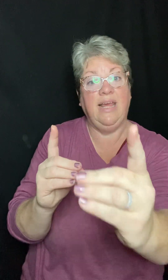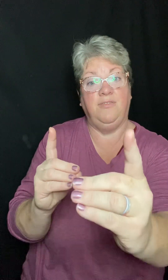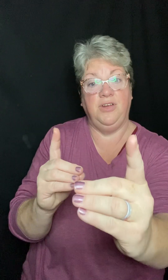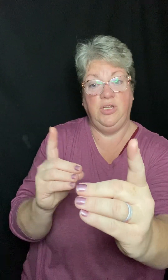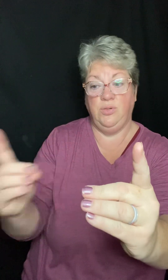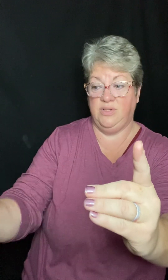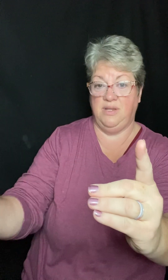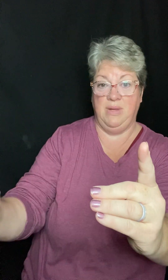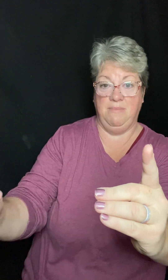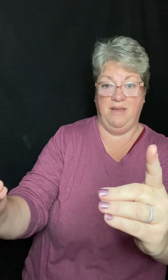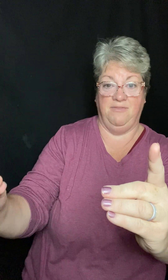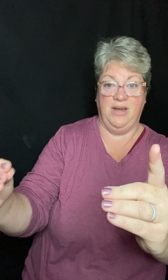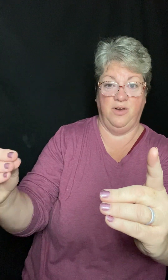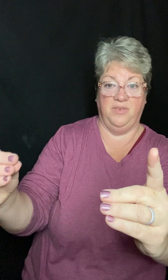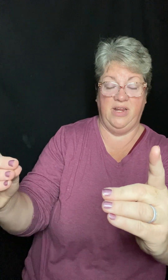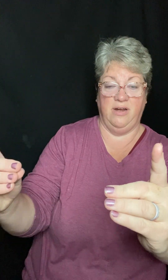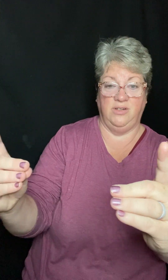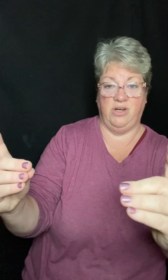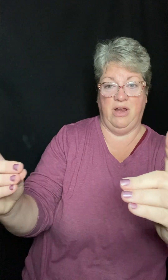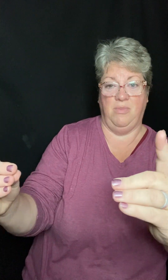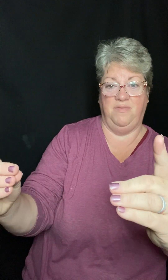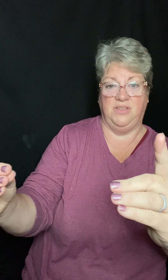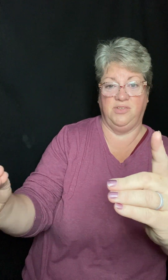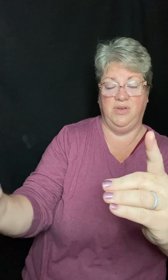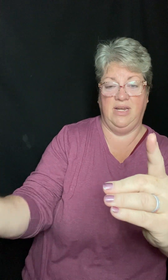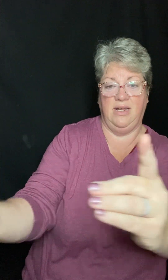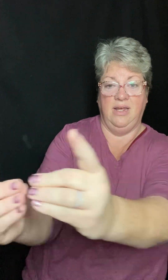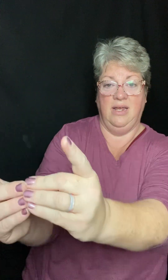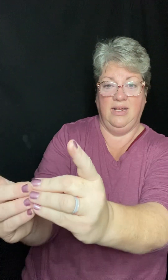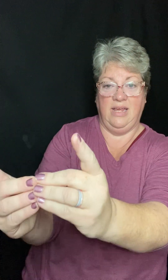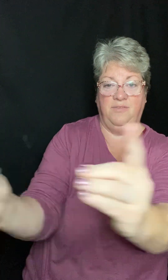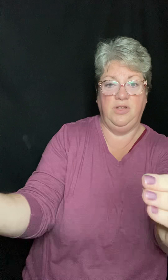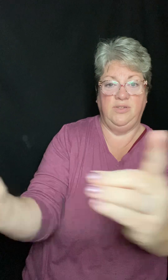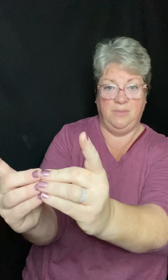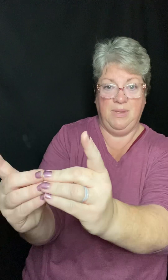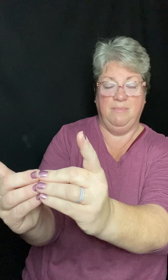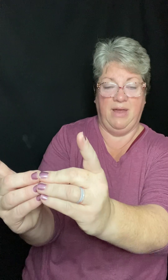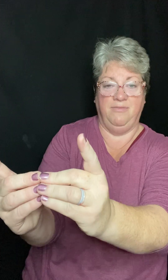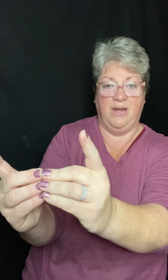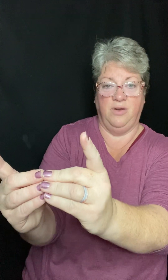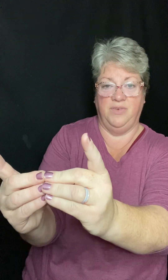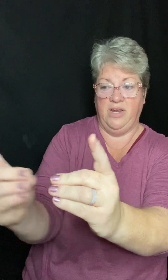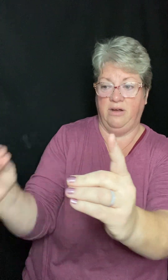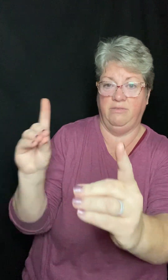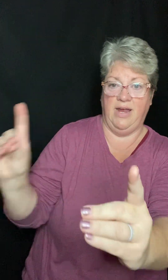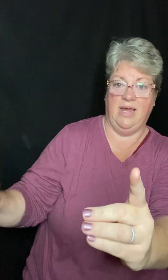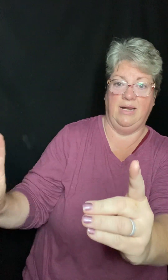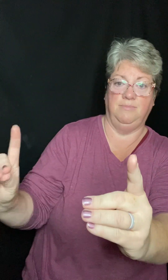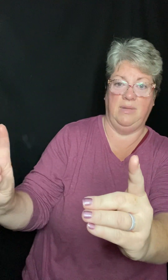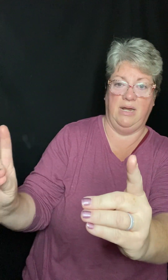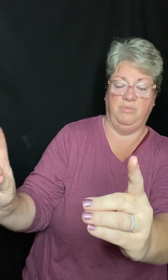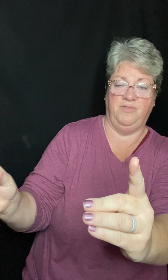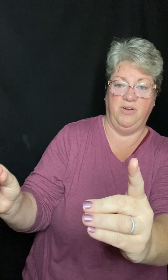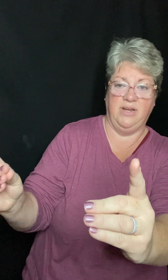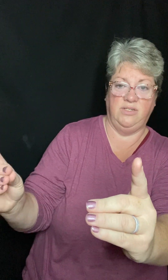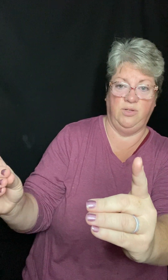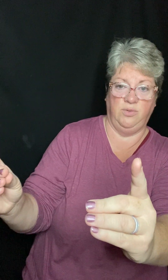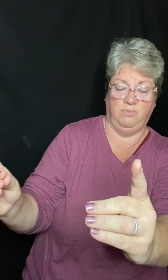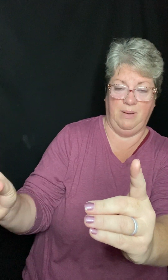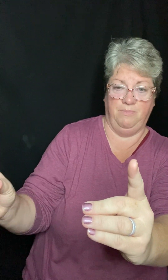for you to meet my friend over here. Sorry, I'm off the screen. I'd like for you to meet my friend over here, right? And I'm referring to my